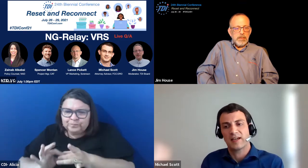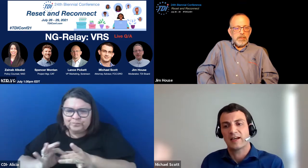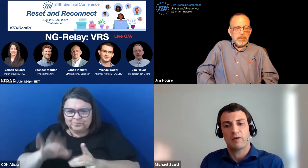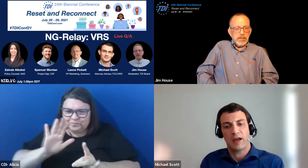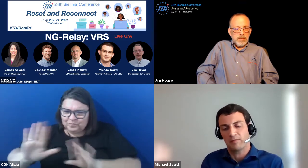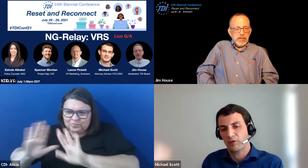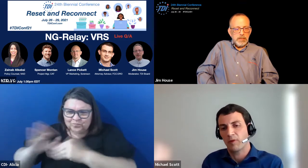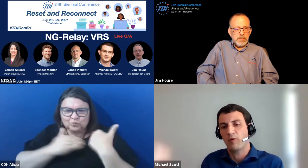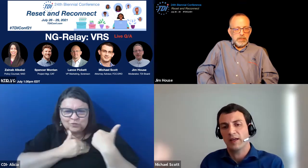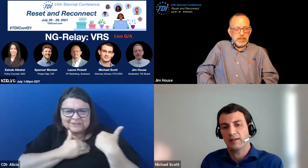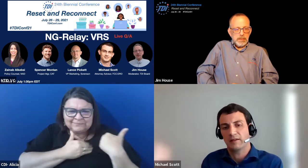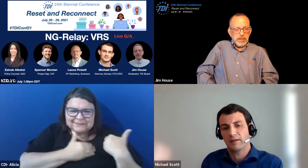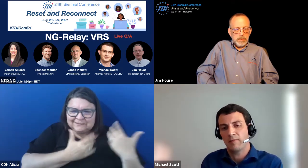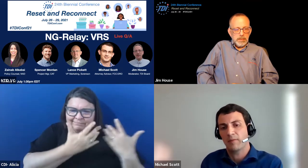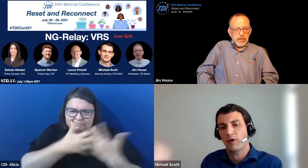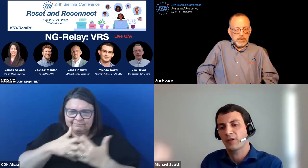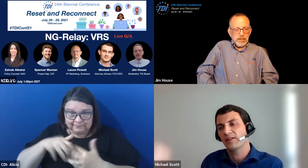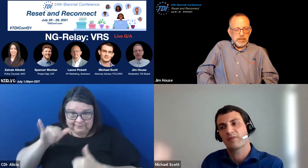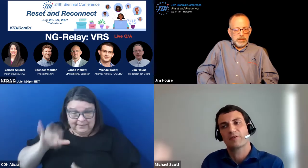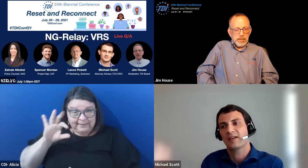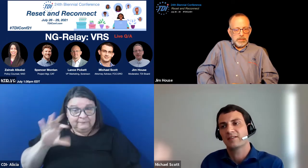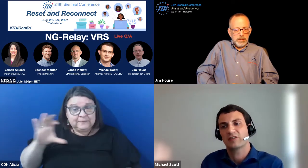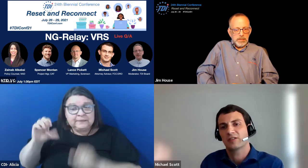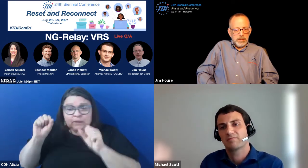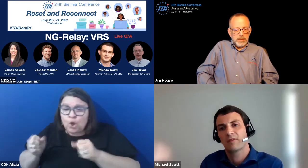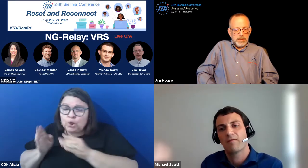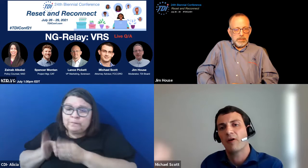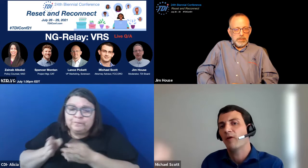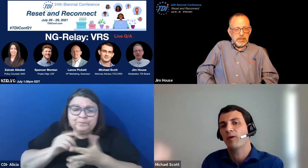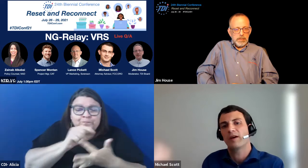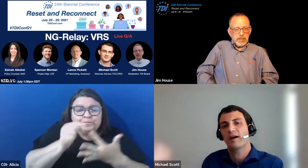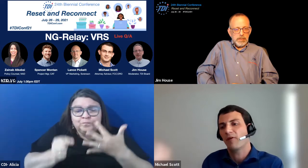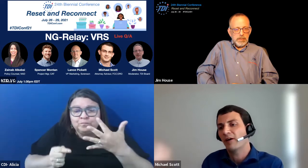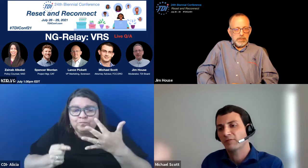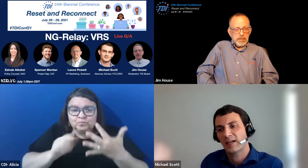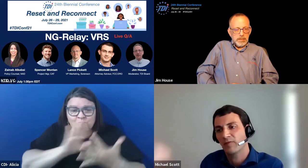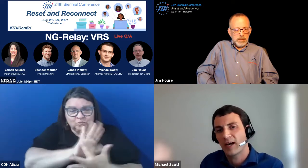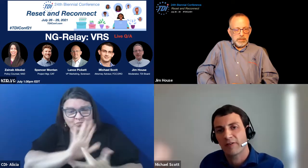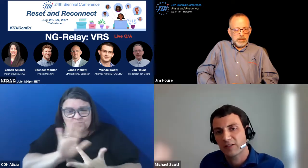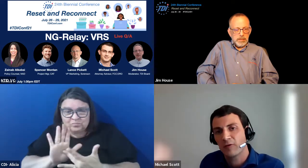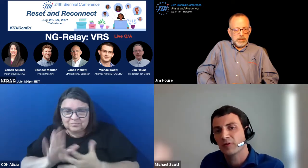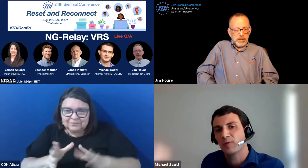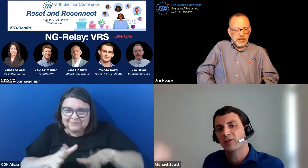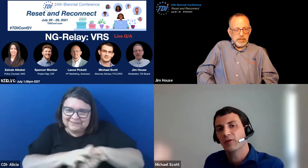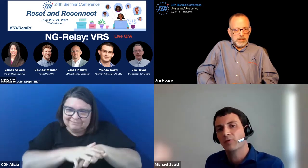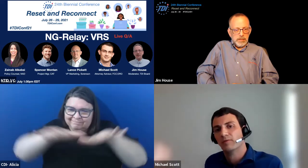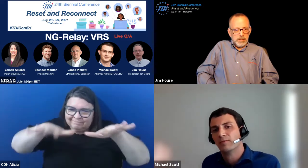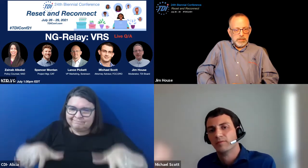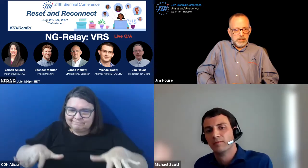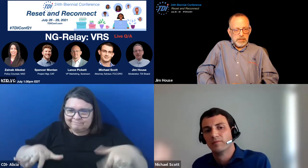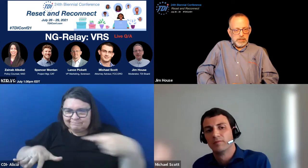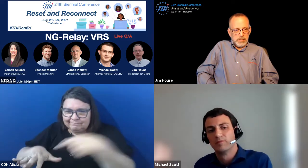focus in on and promote and be a part of, and there are other things that just fall outside of what Congress has told us we can